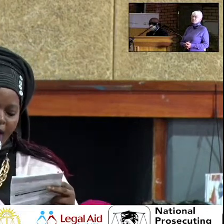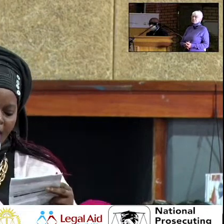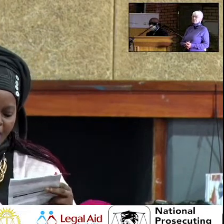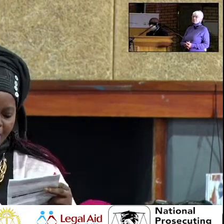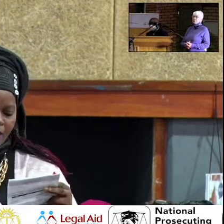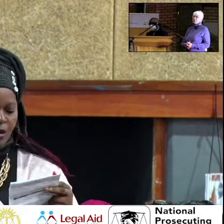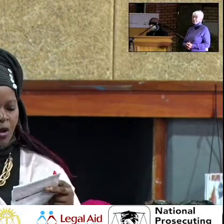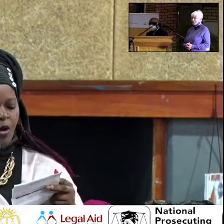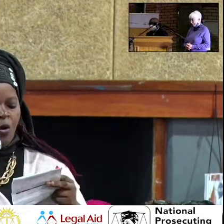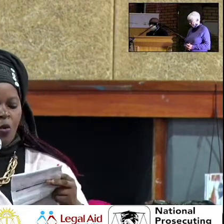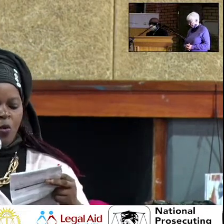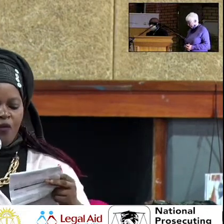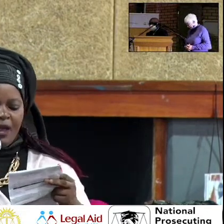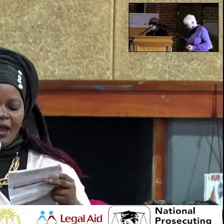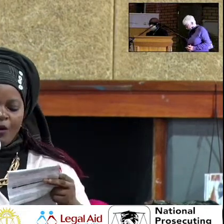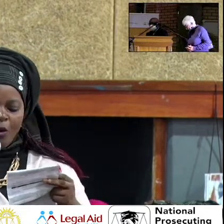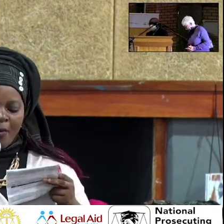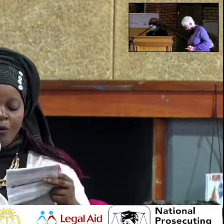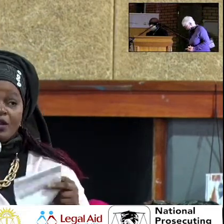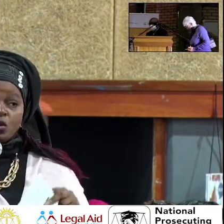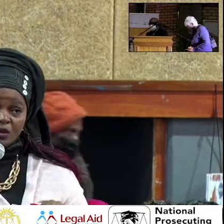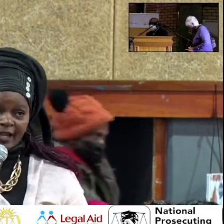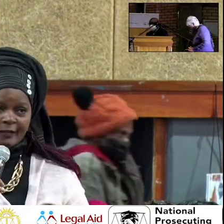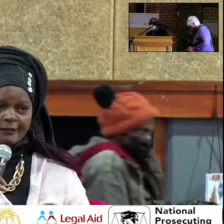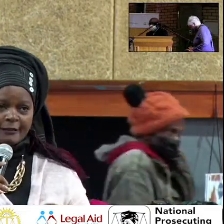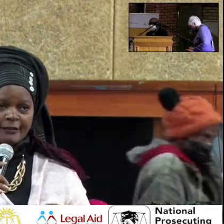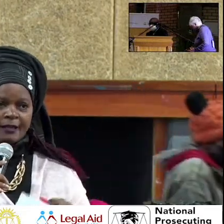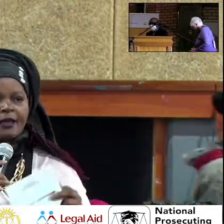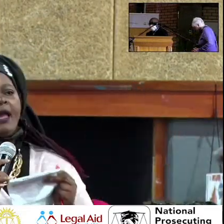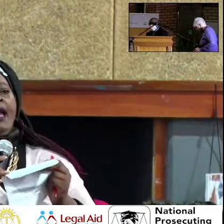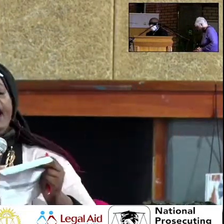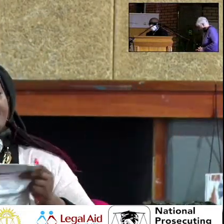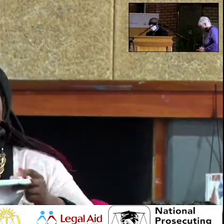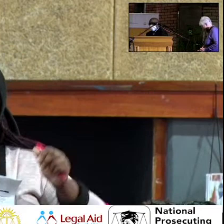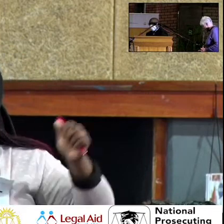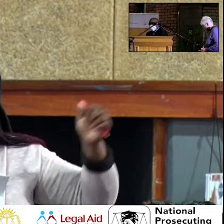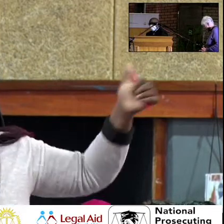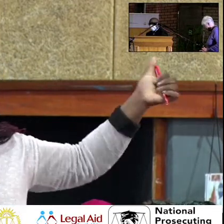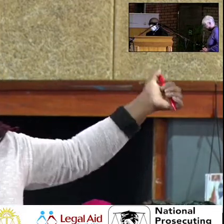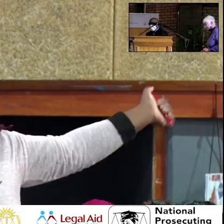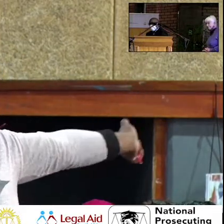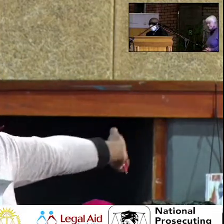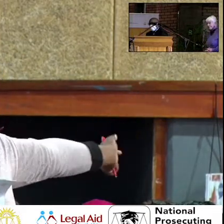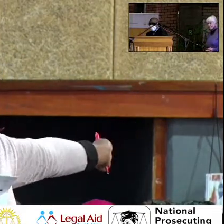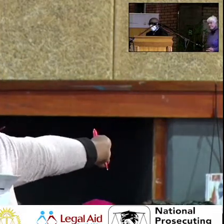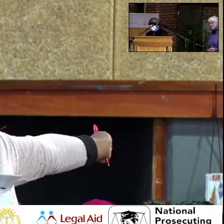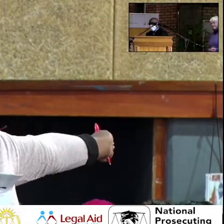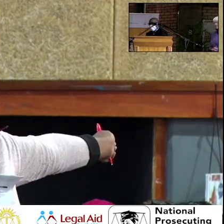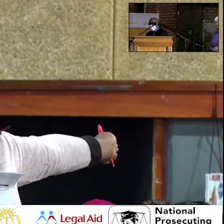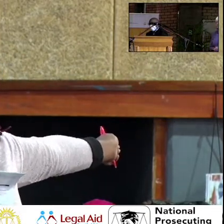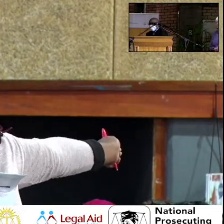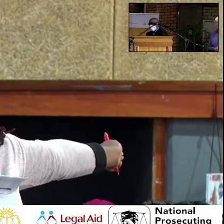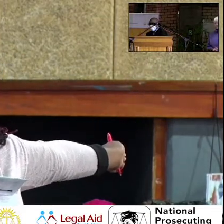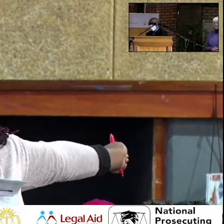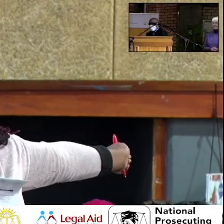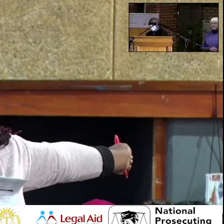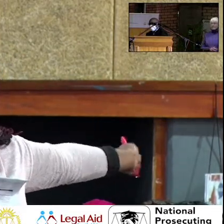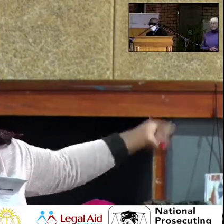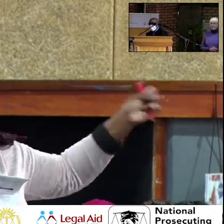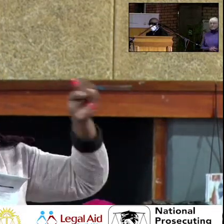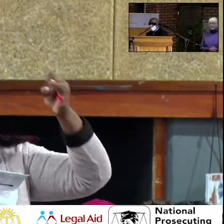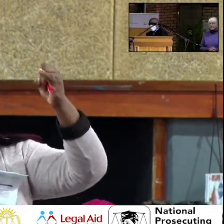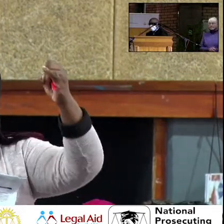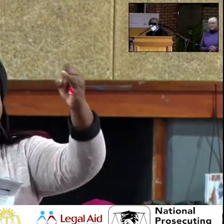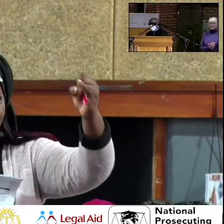wakwa health uvele nomba we-2 taxis. Yethi thina apha eDelft sima apha